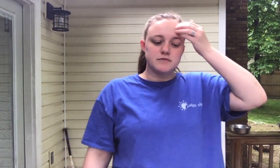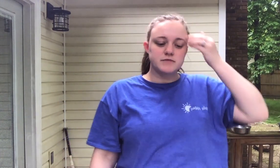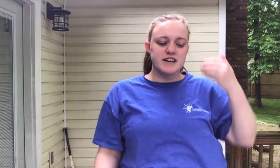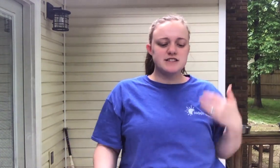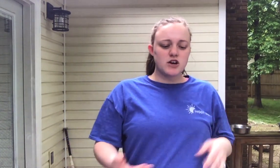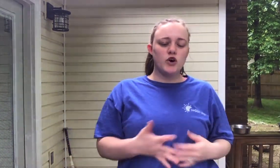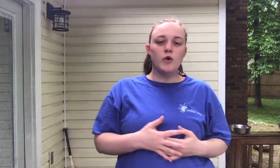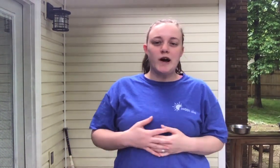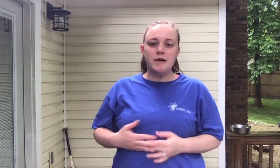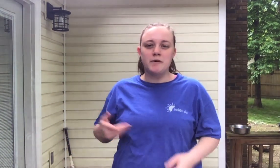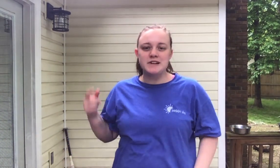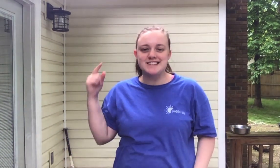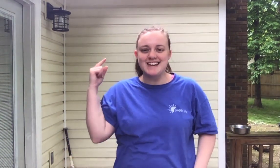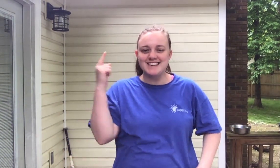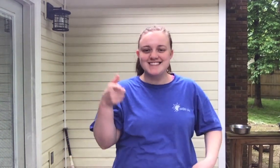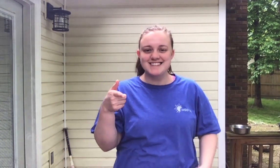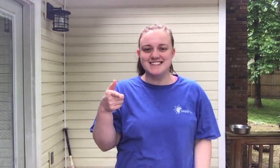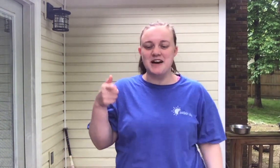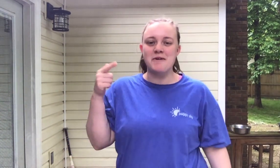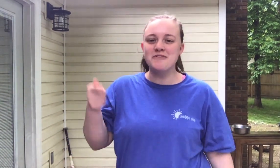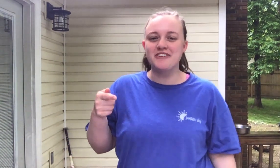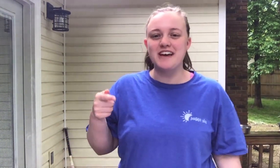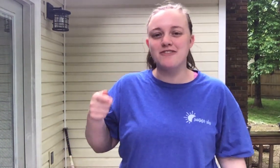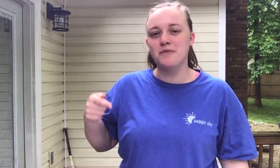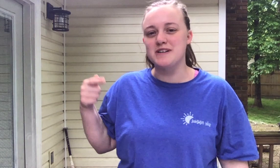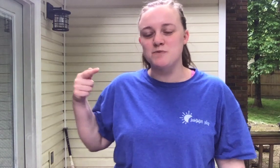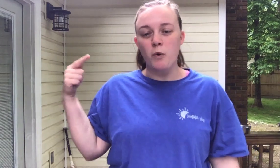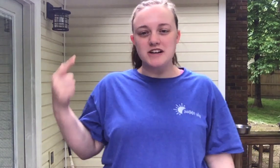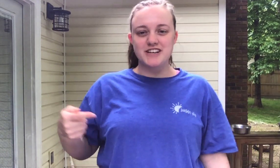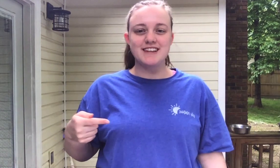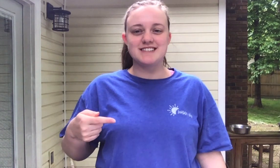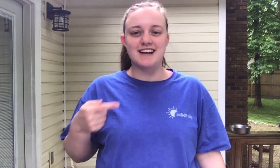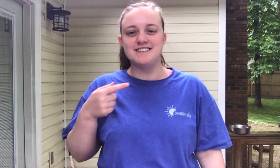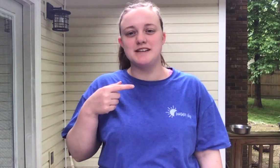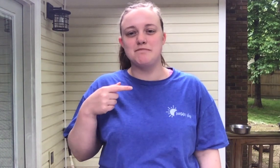Okay, so I want to say at this time, hopefully everyone is watching this that is in